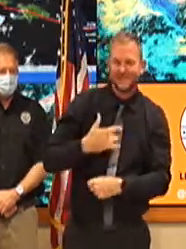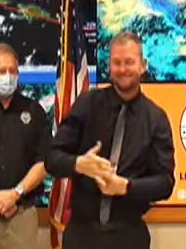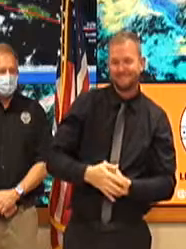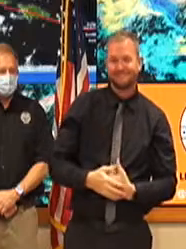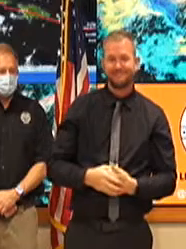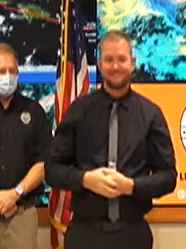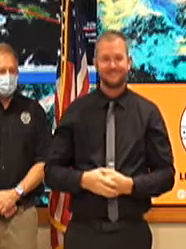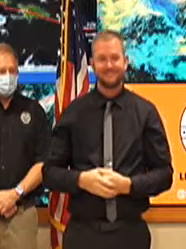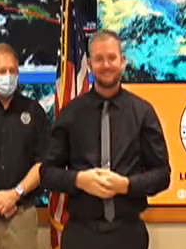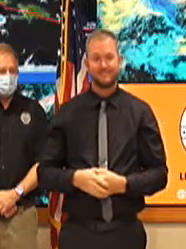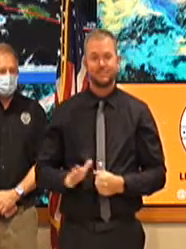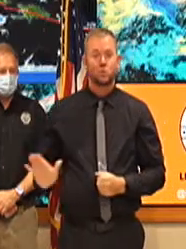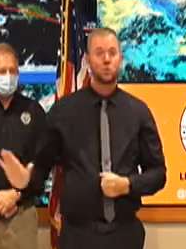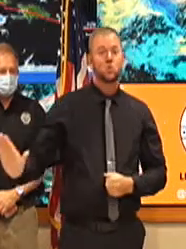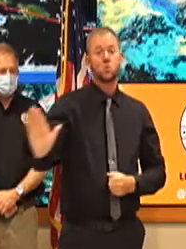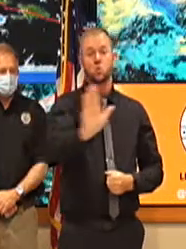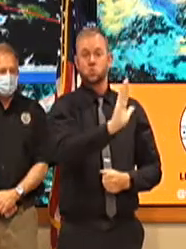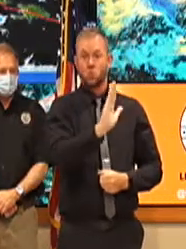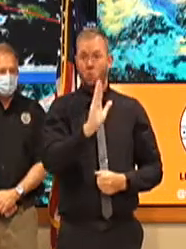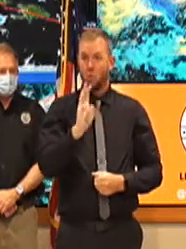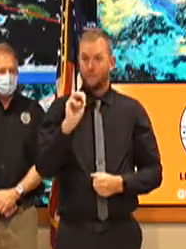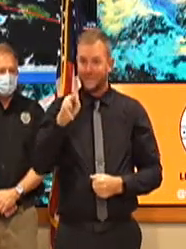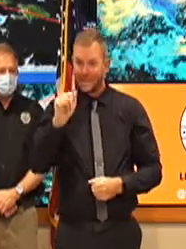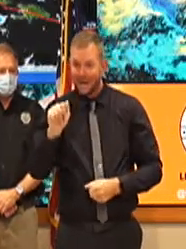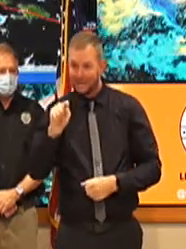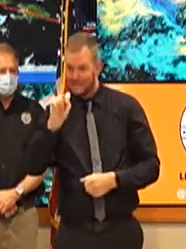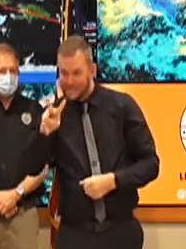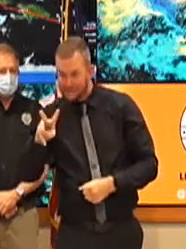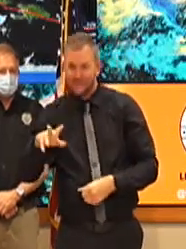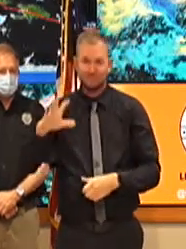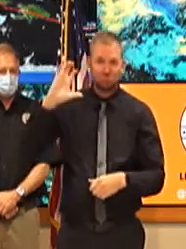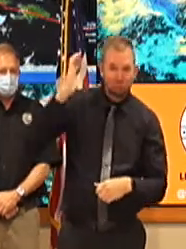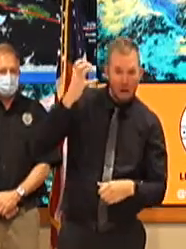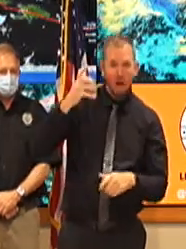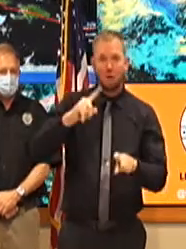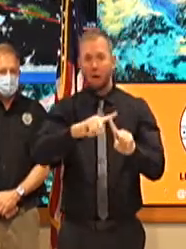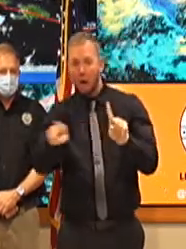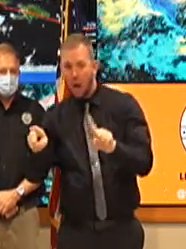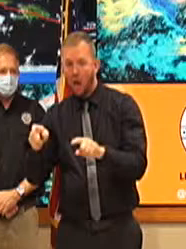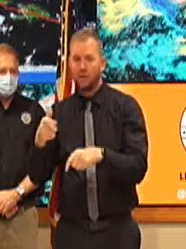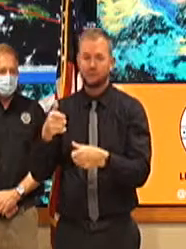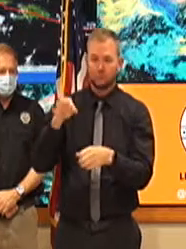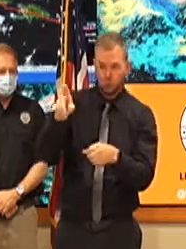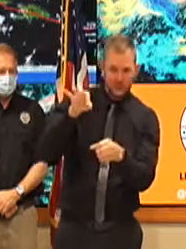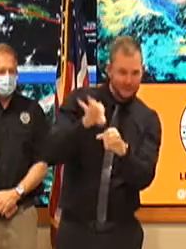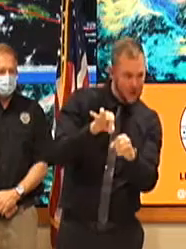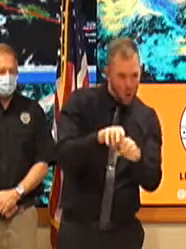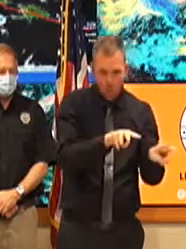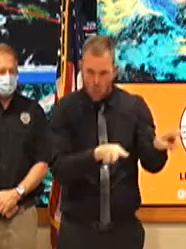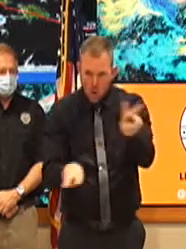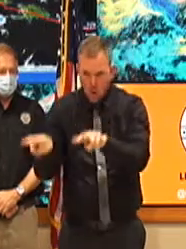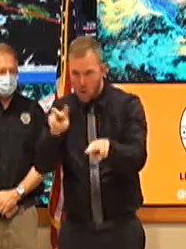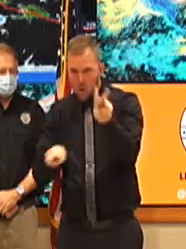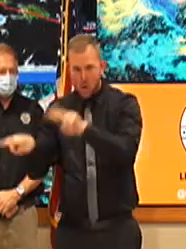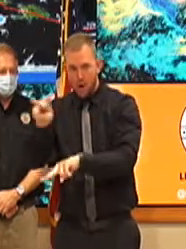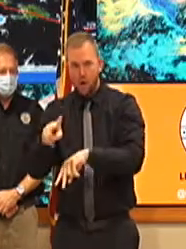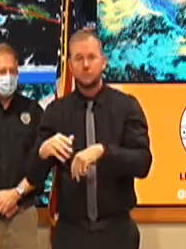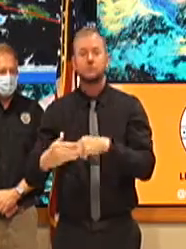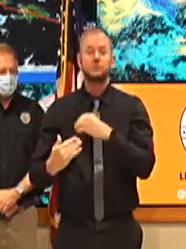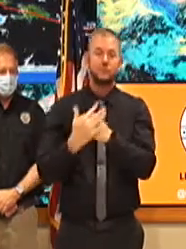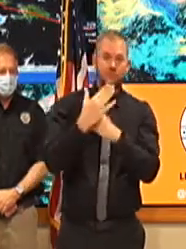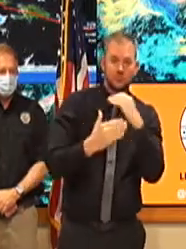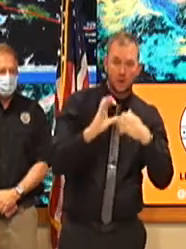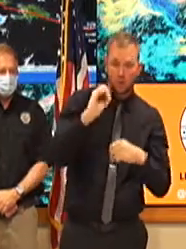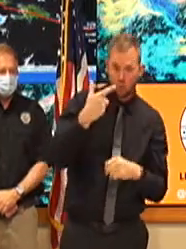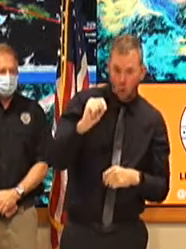of your local media, local elected officials, and remember, along the coast, please, if you're in zones 1 and 2, please evacuate.